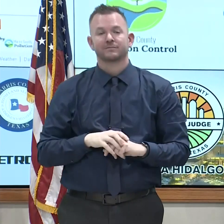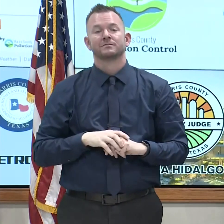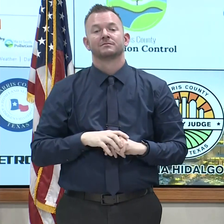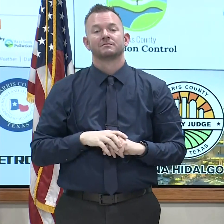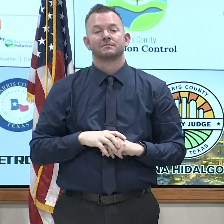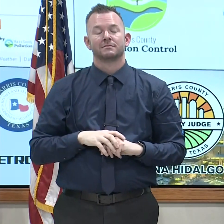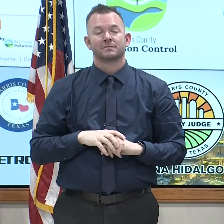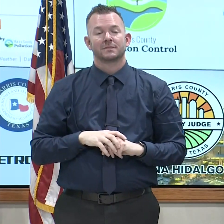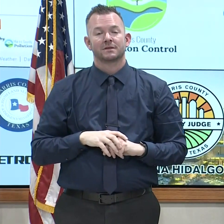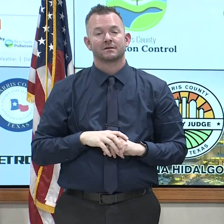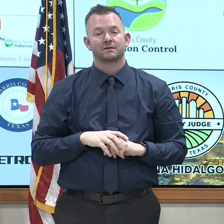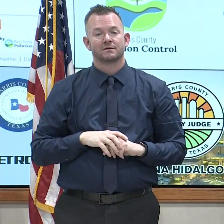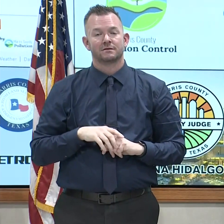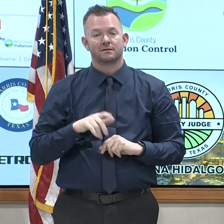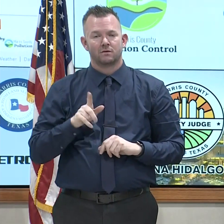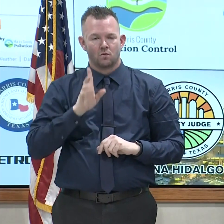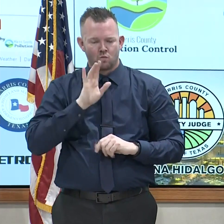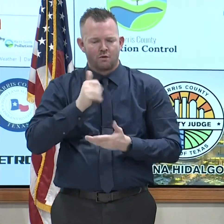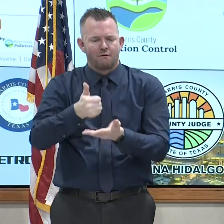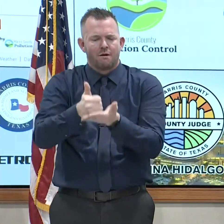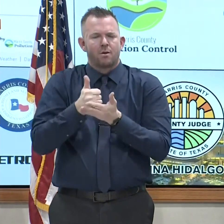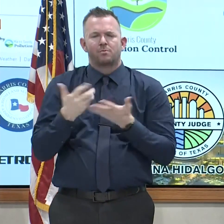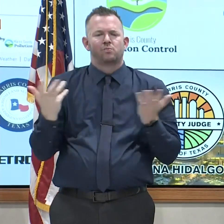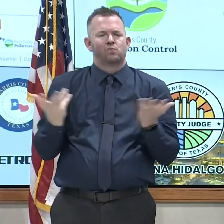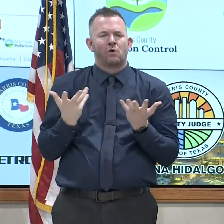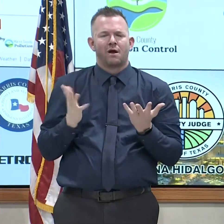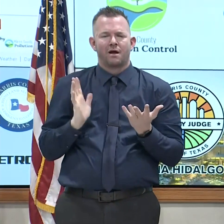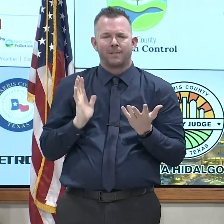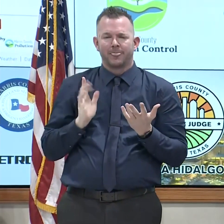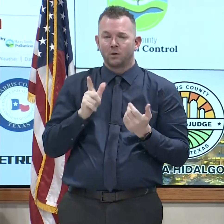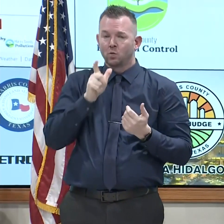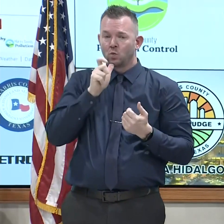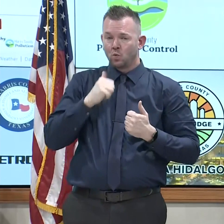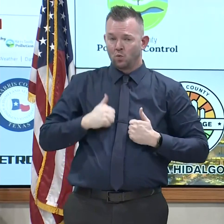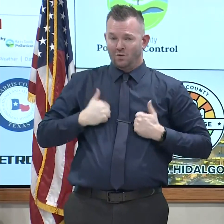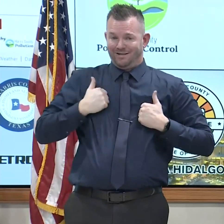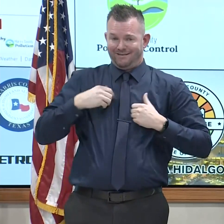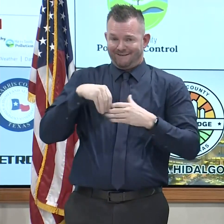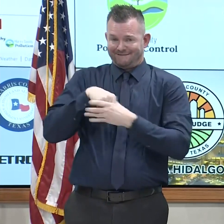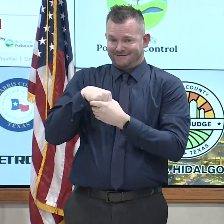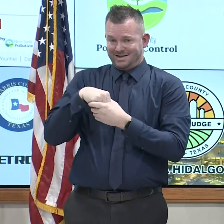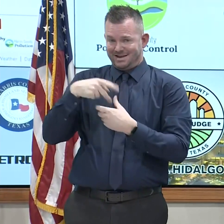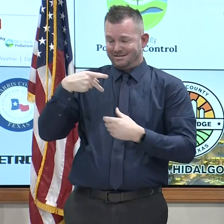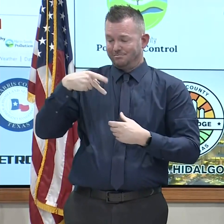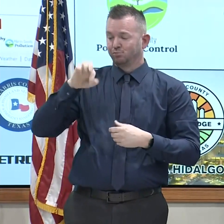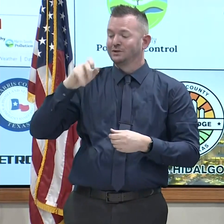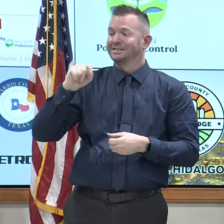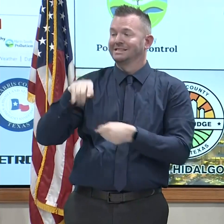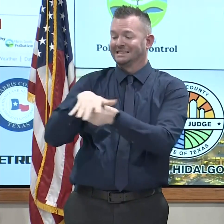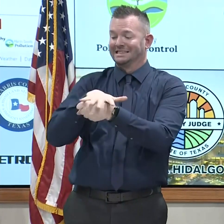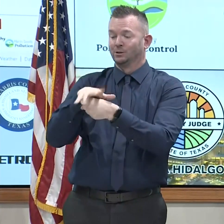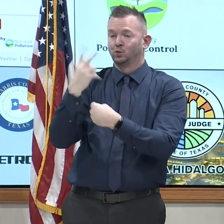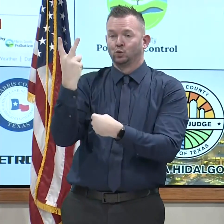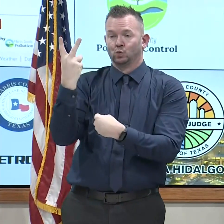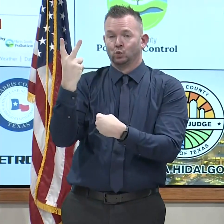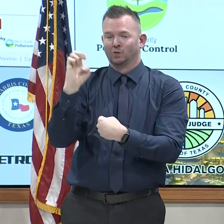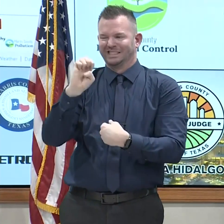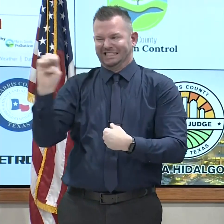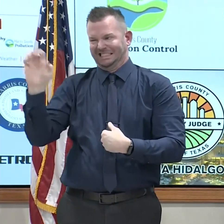residents immensely. The American Chemistry Council understands that transparency, reliable